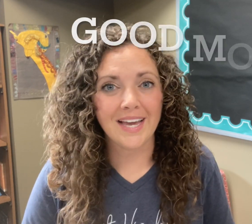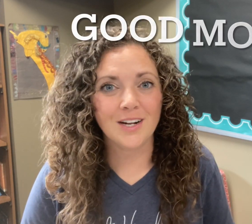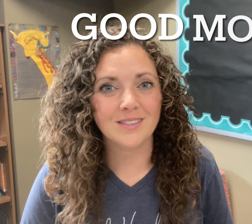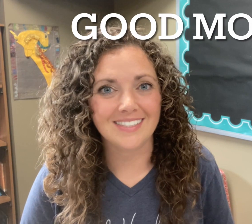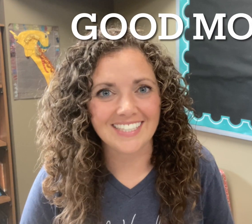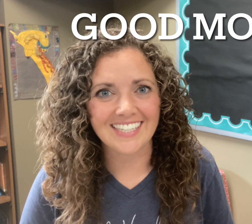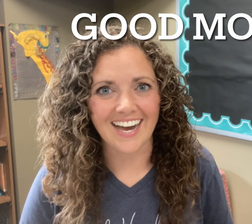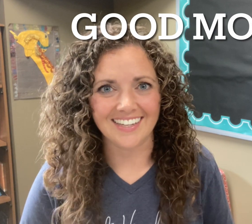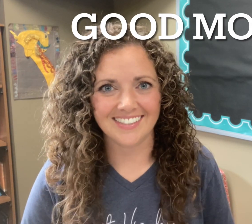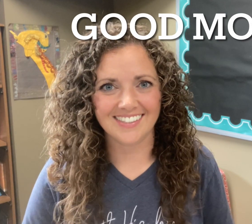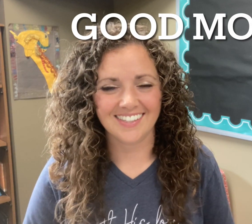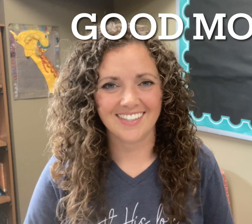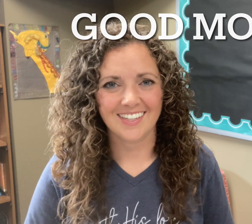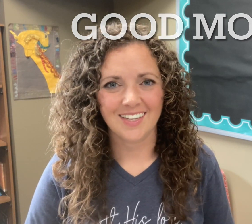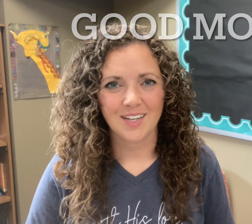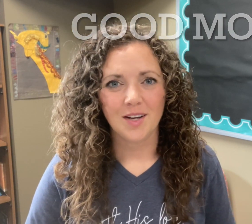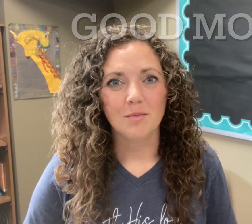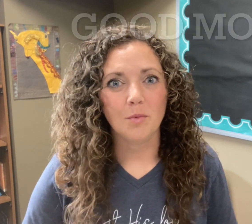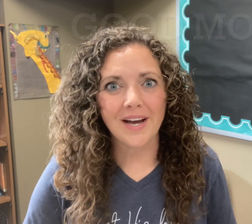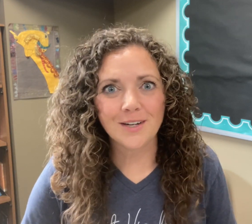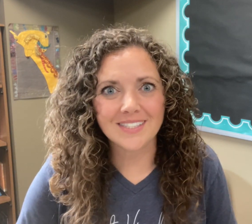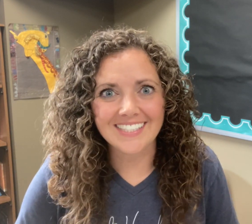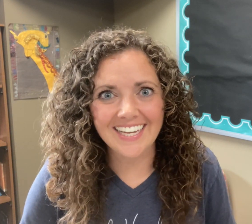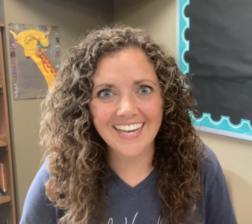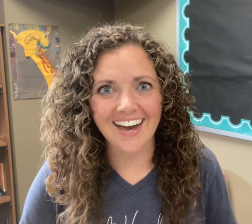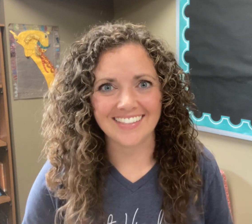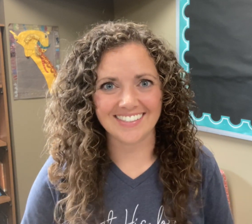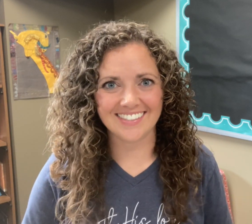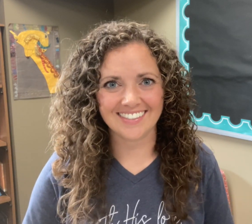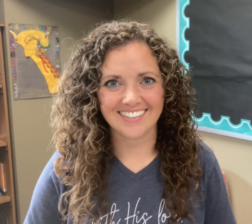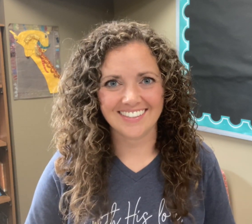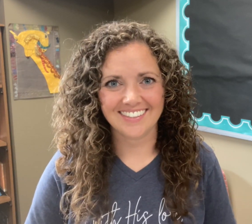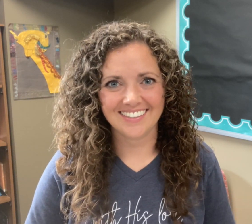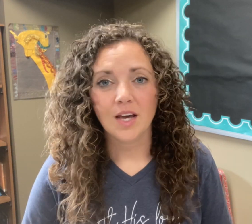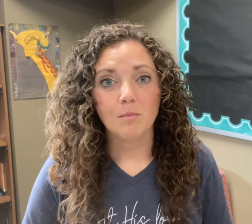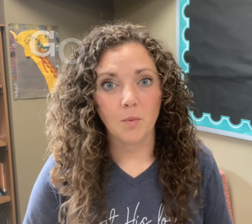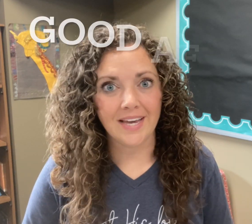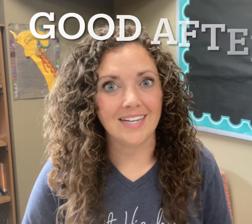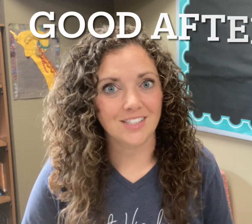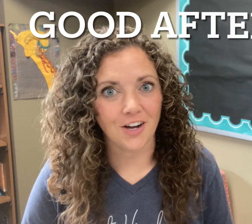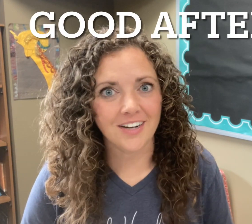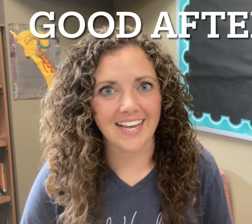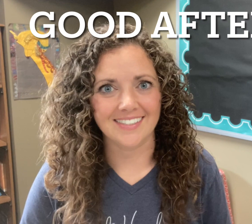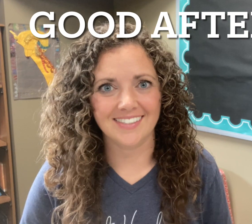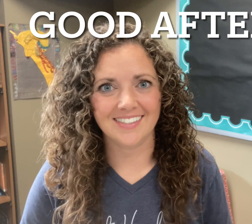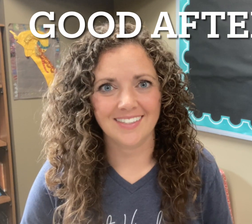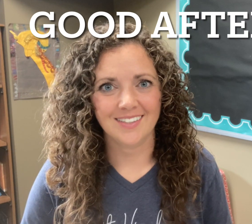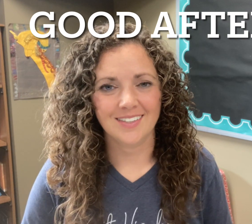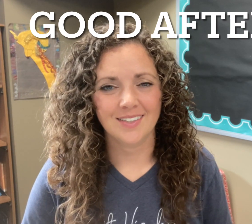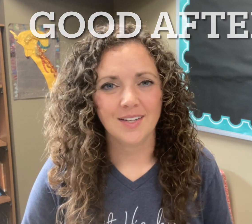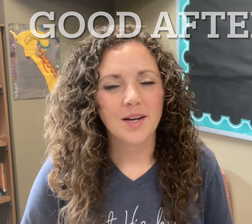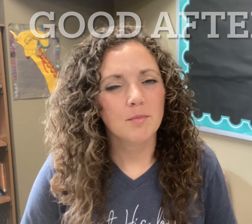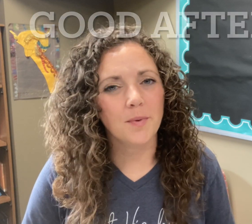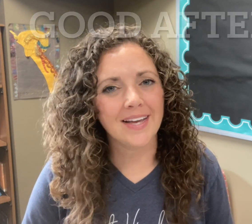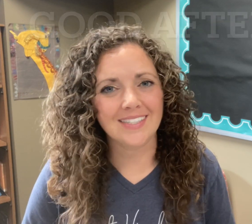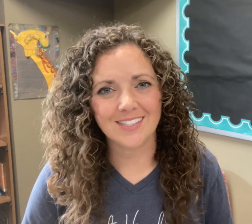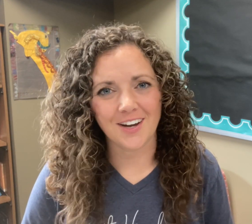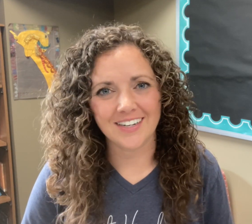Buenos días. Buenos días. Buenas tardes. Buenas